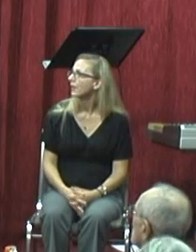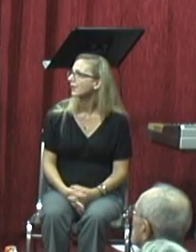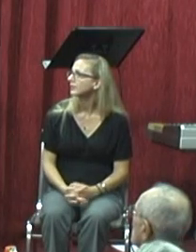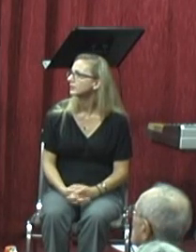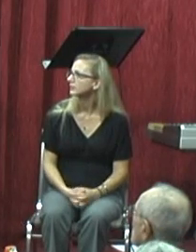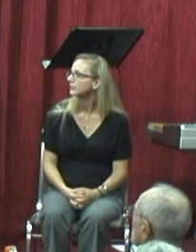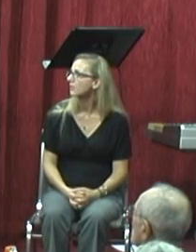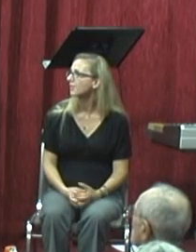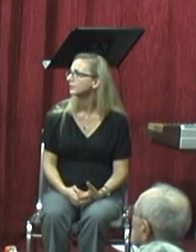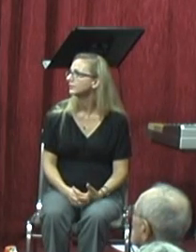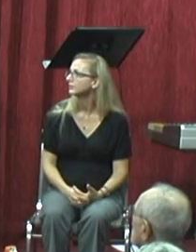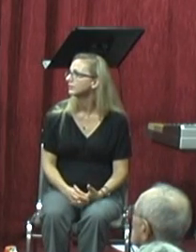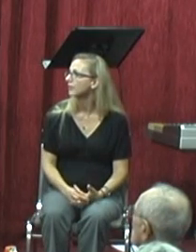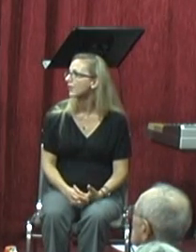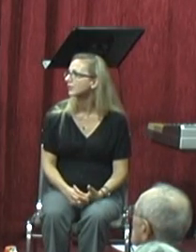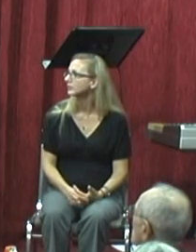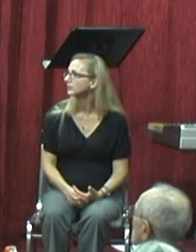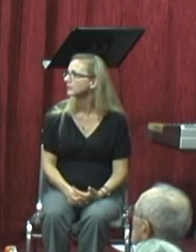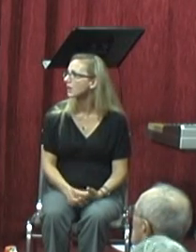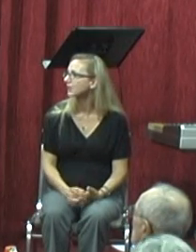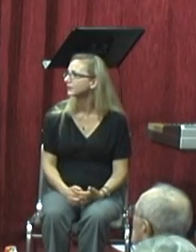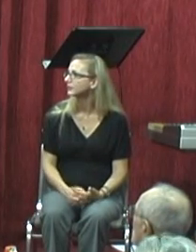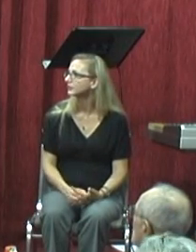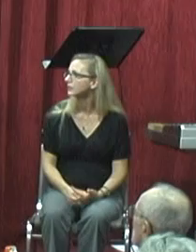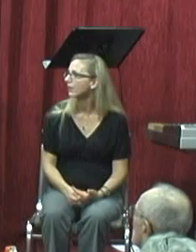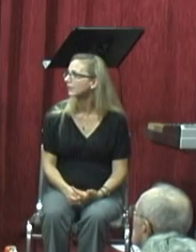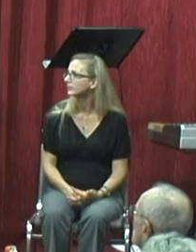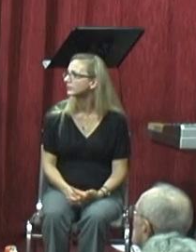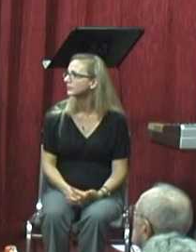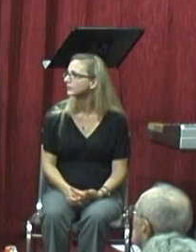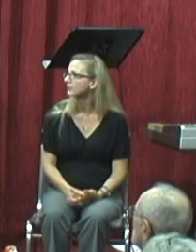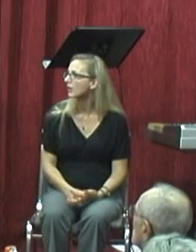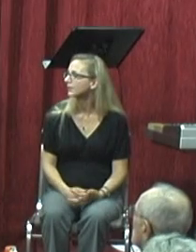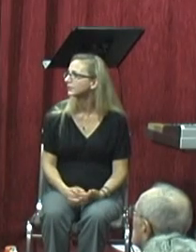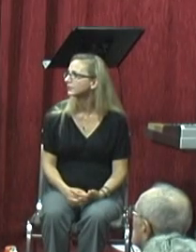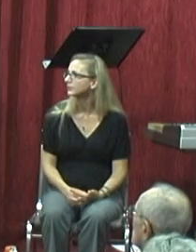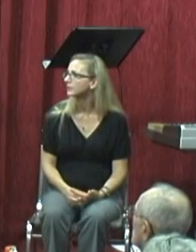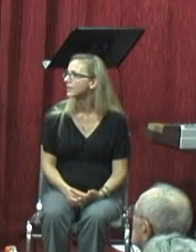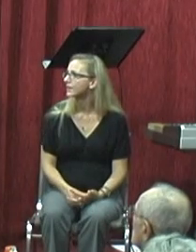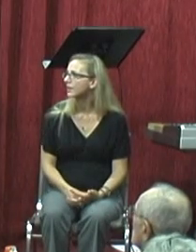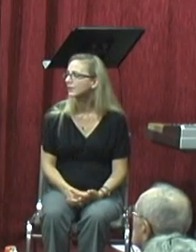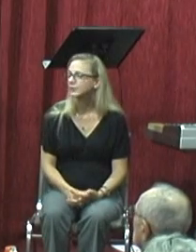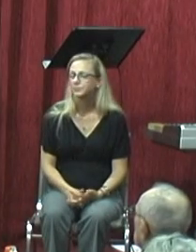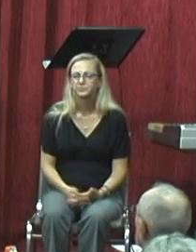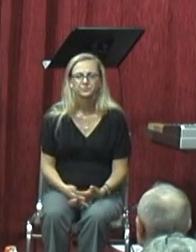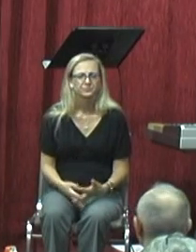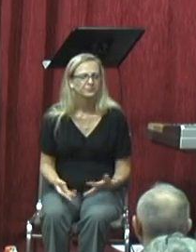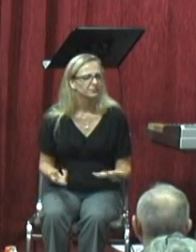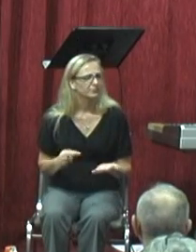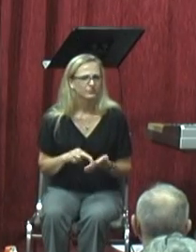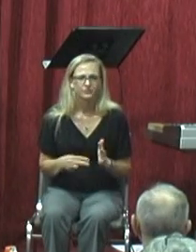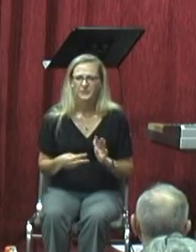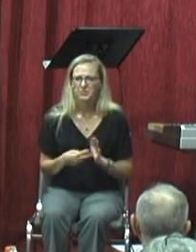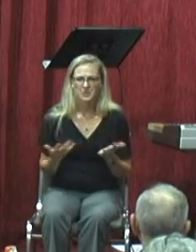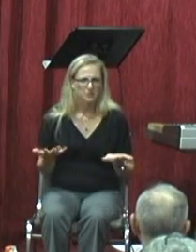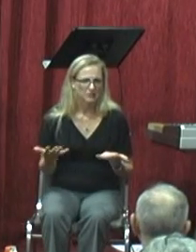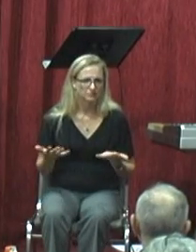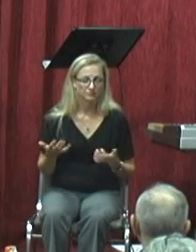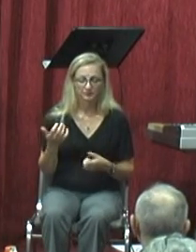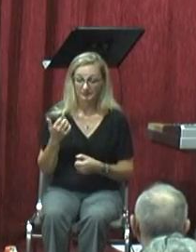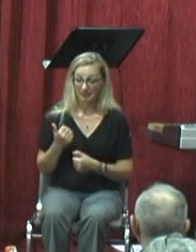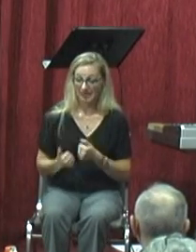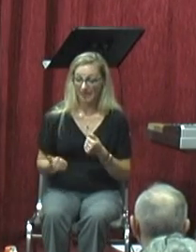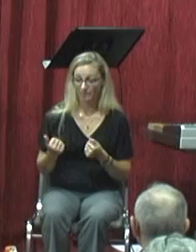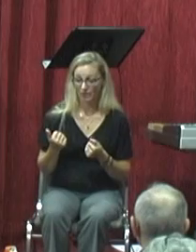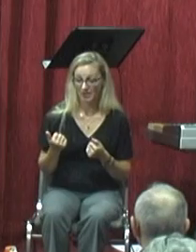but because of God. So, what does this mean? Every Kohen of Yeshua must be